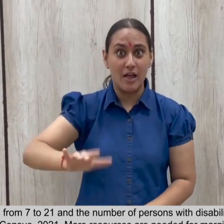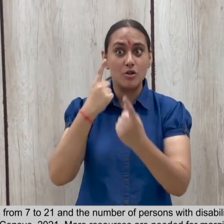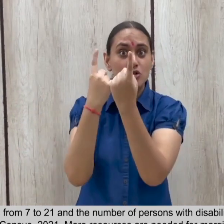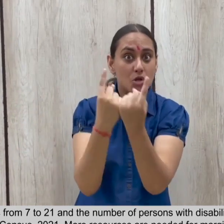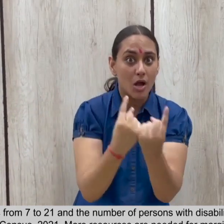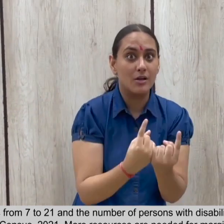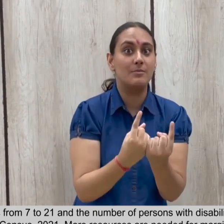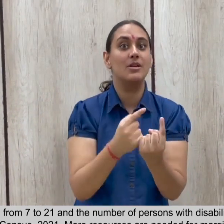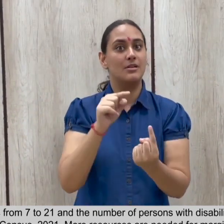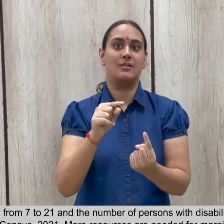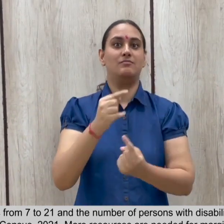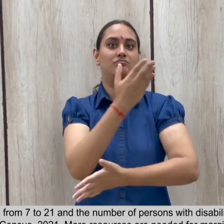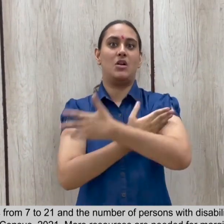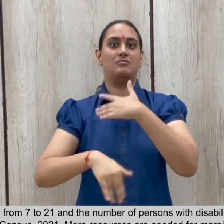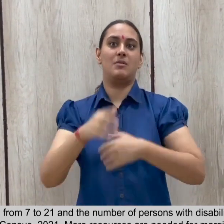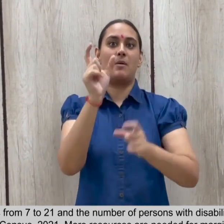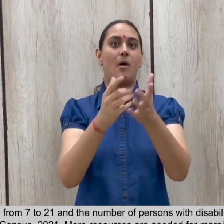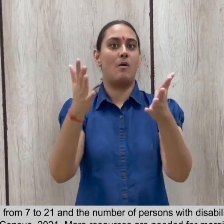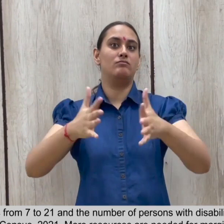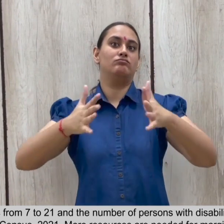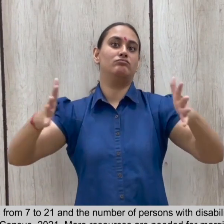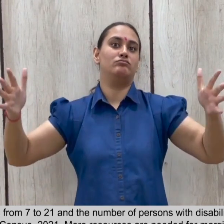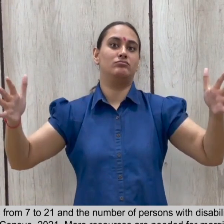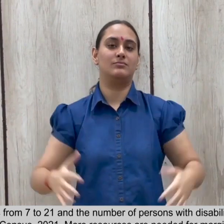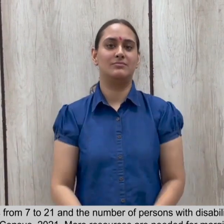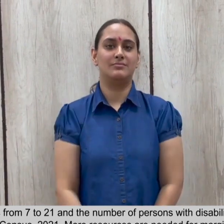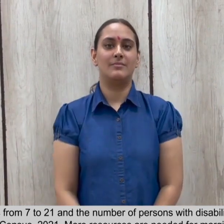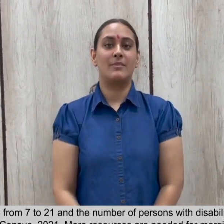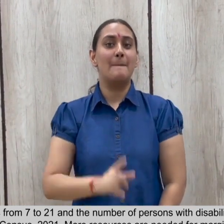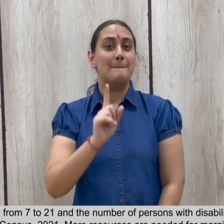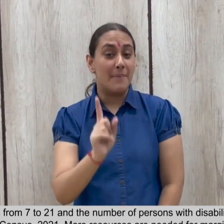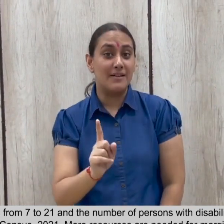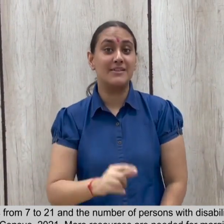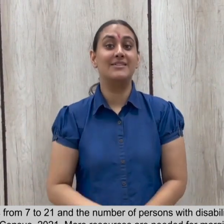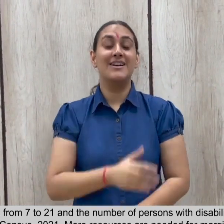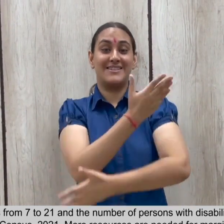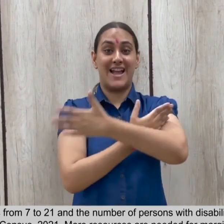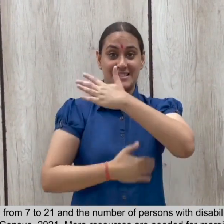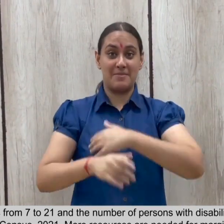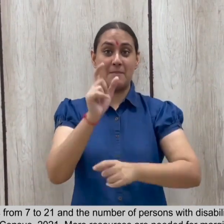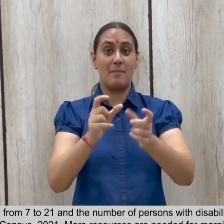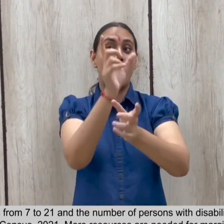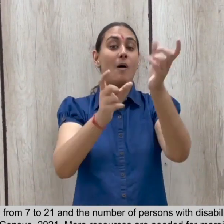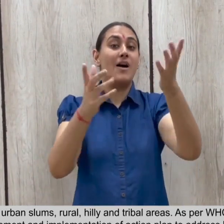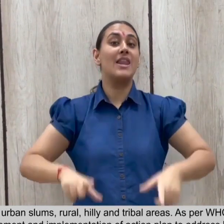2021. More resources are needed for marginalised sections of the Dibyang population